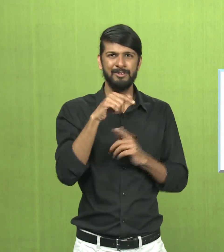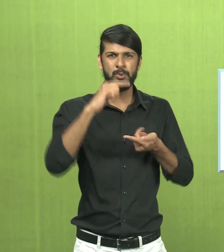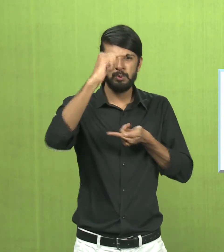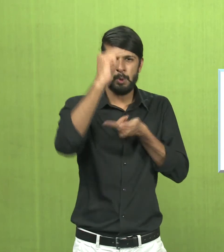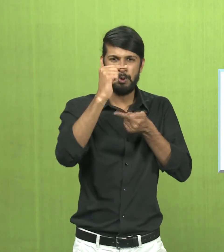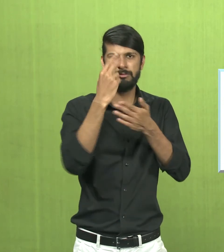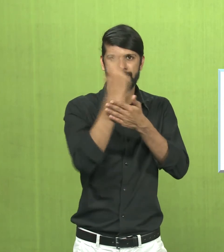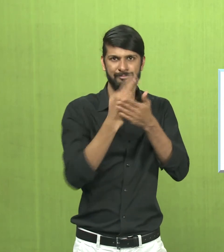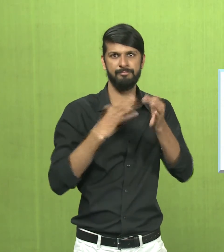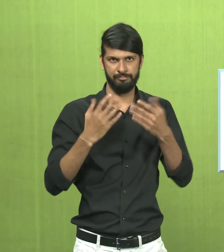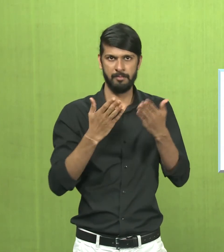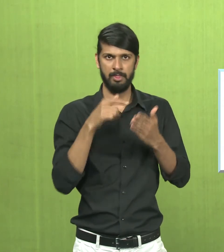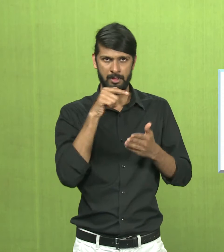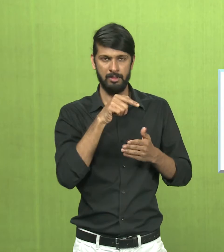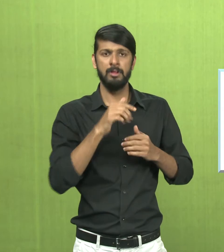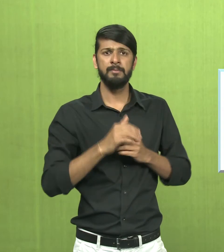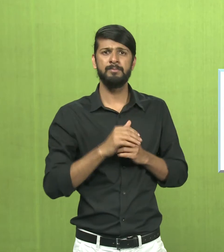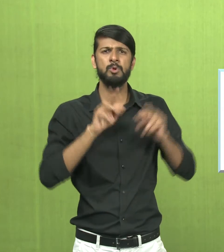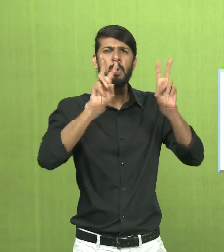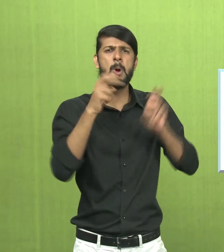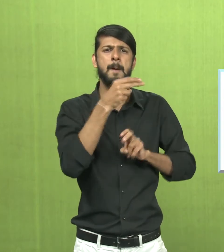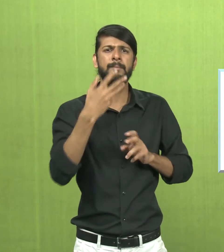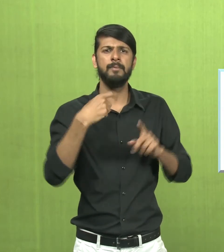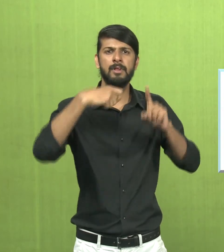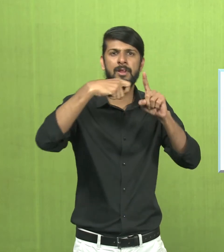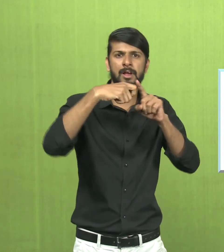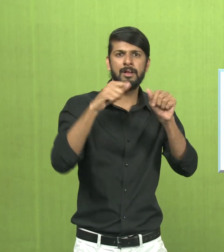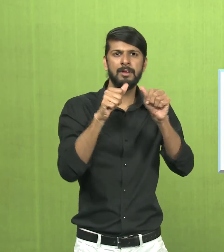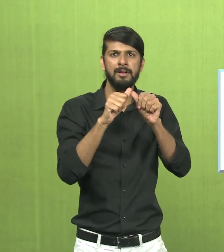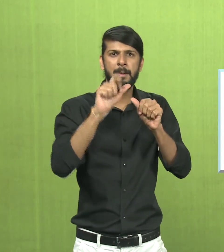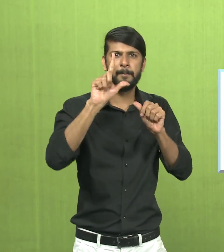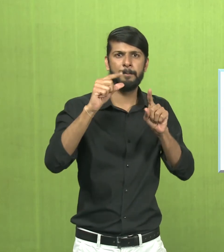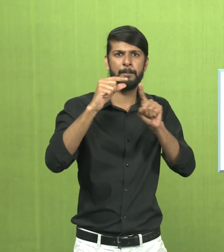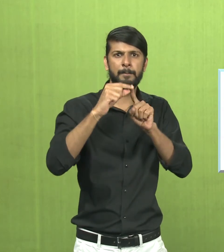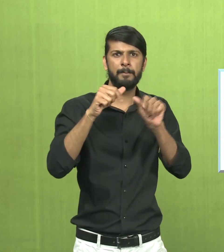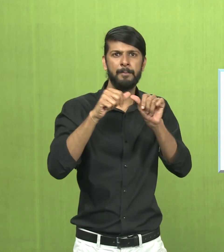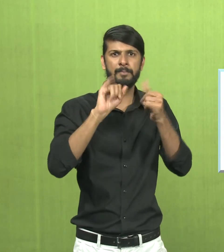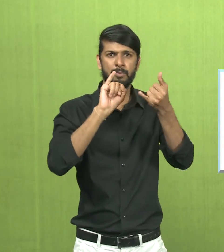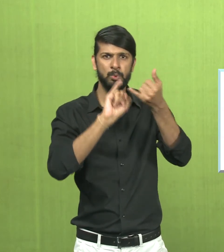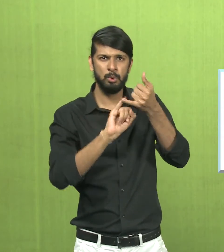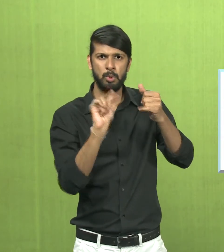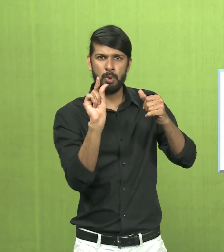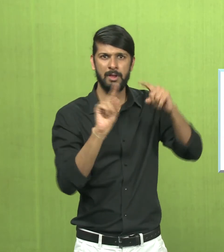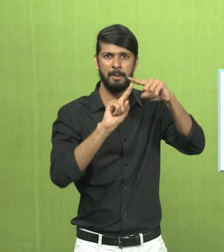Jain palm leaf miniature painting, the title Kalpa Sutra,